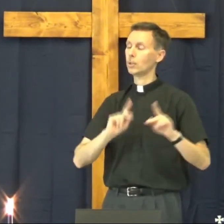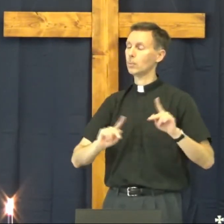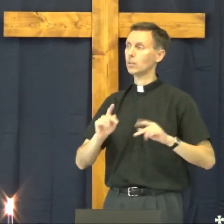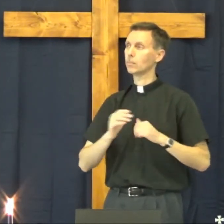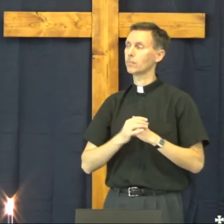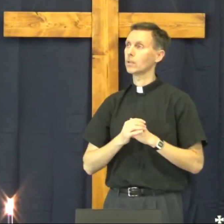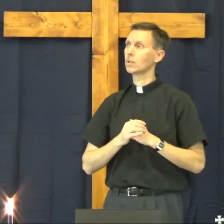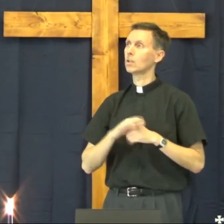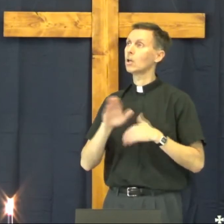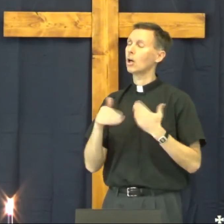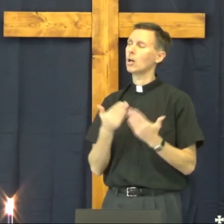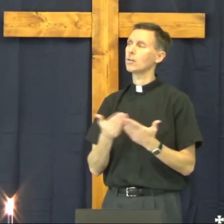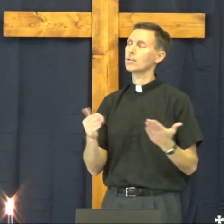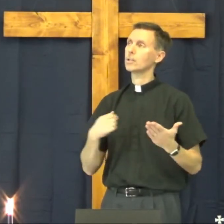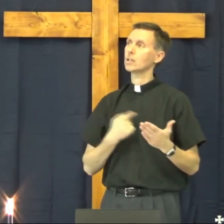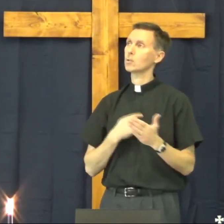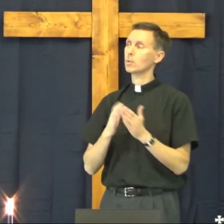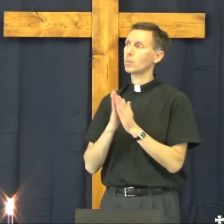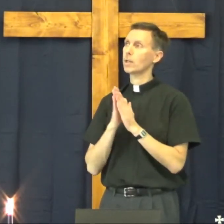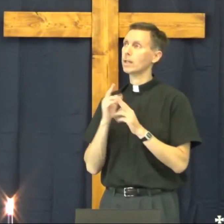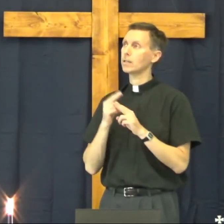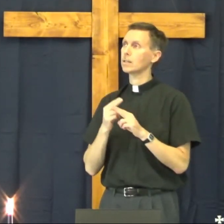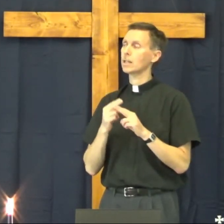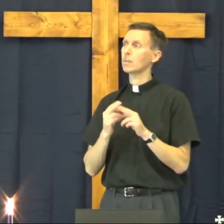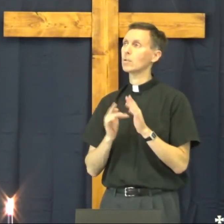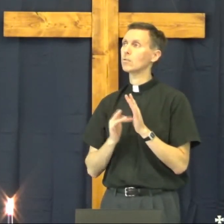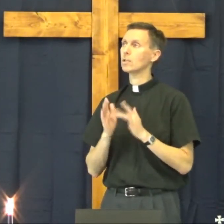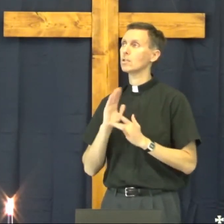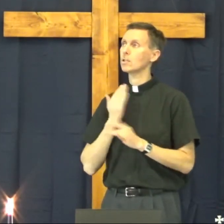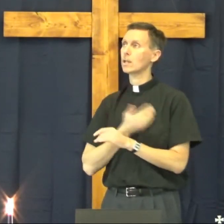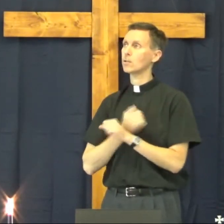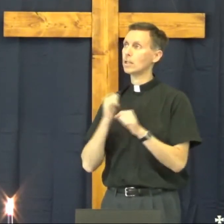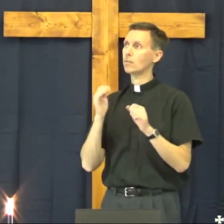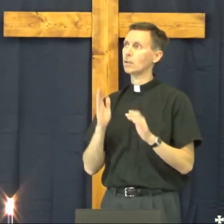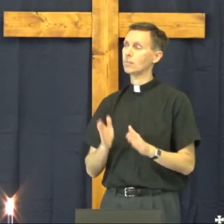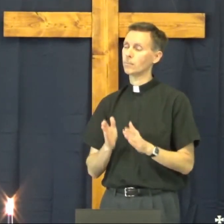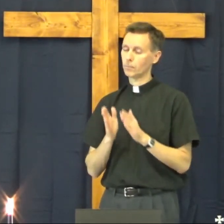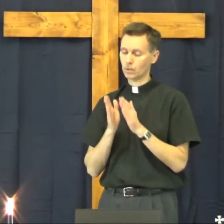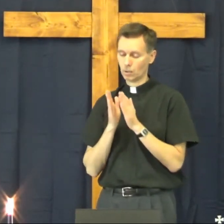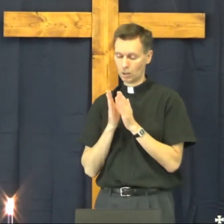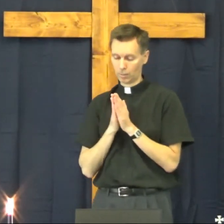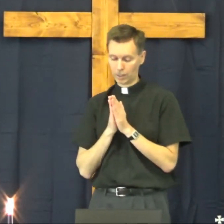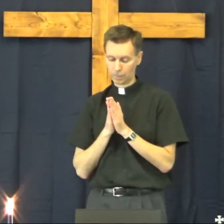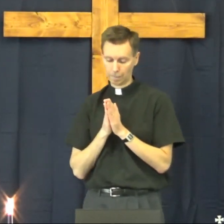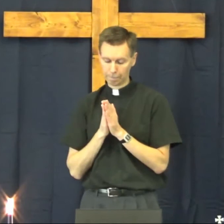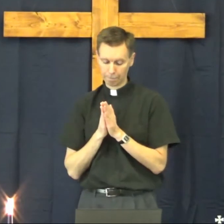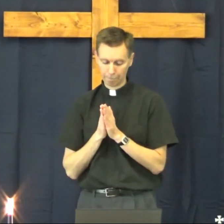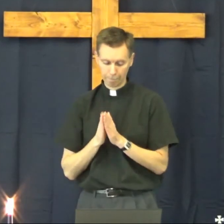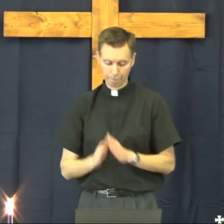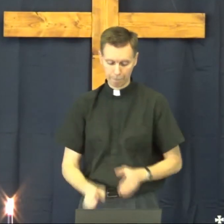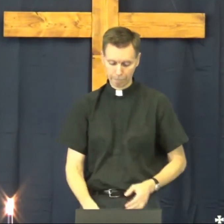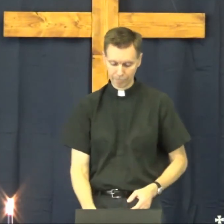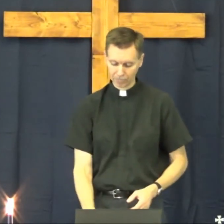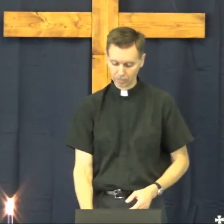people. All these things we pray in the name of Jesus, our Savior. Amen.